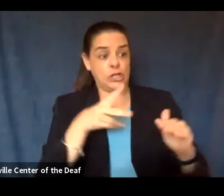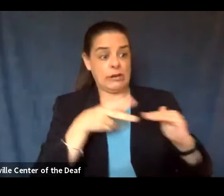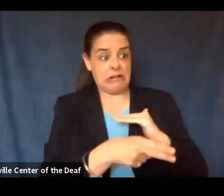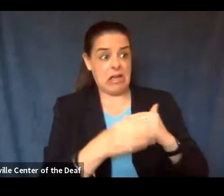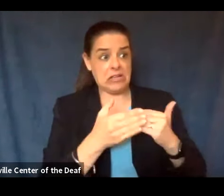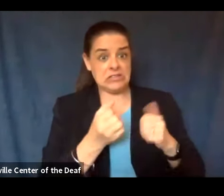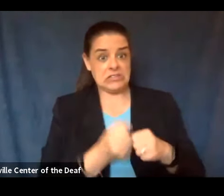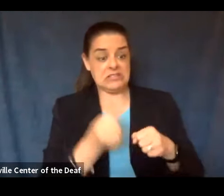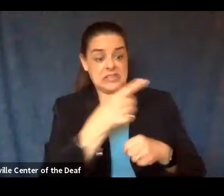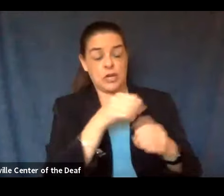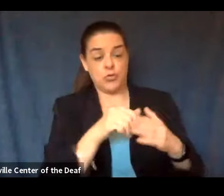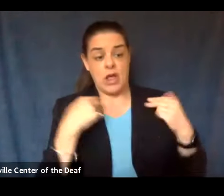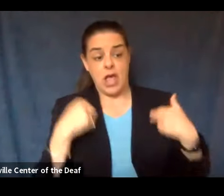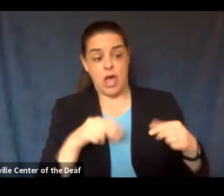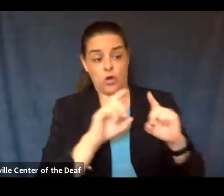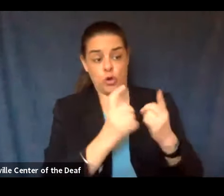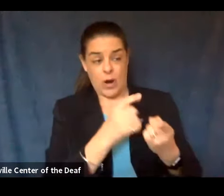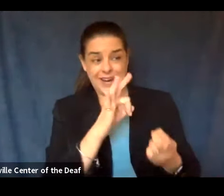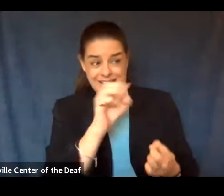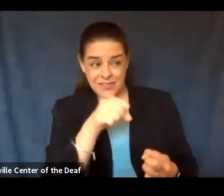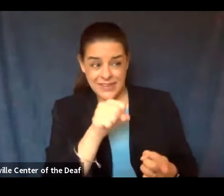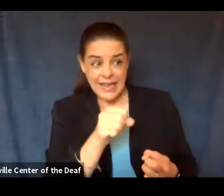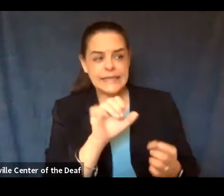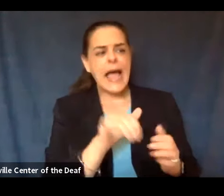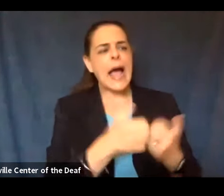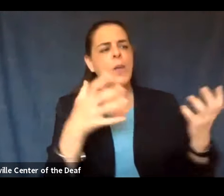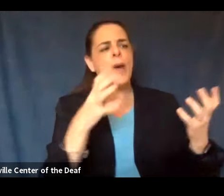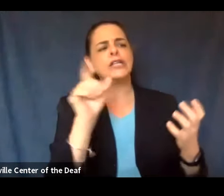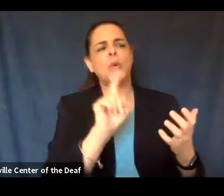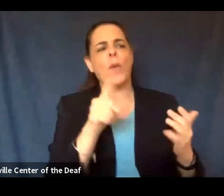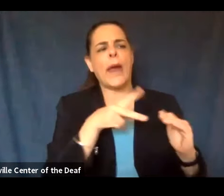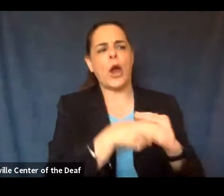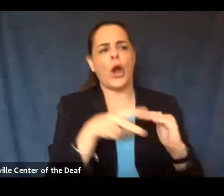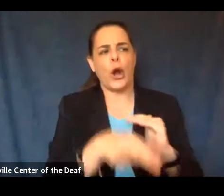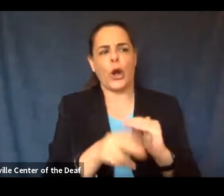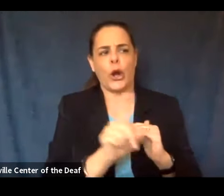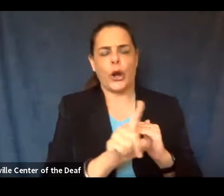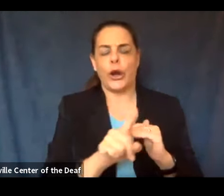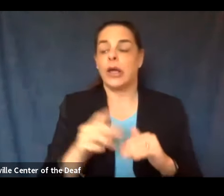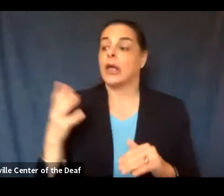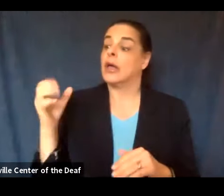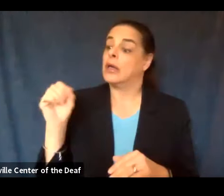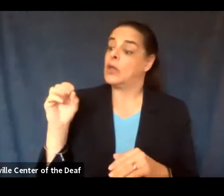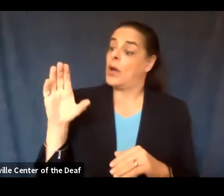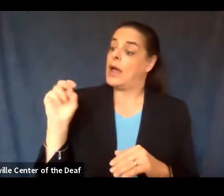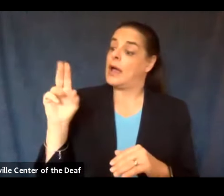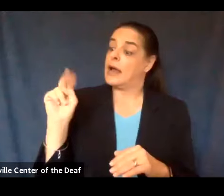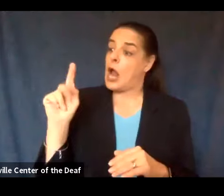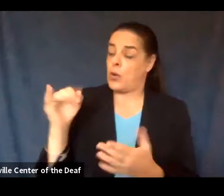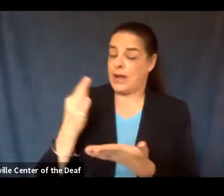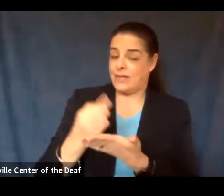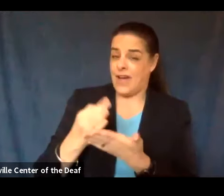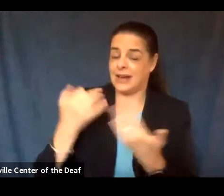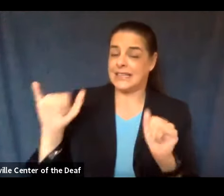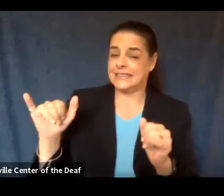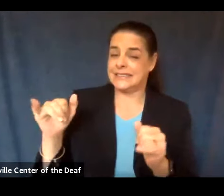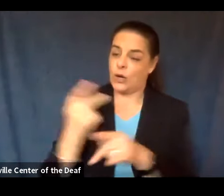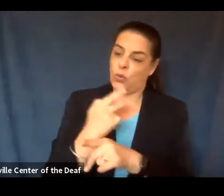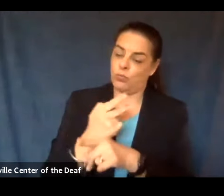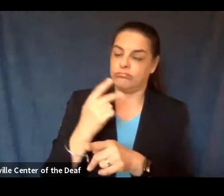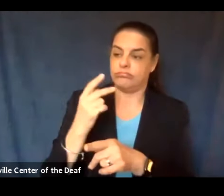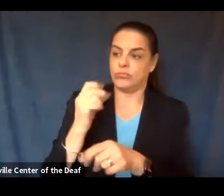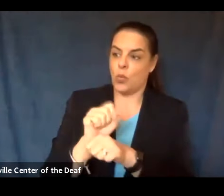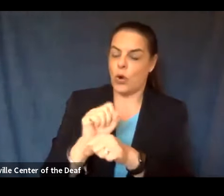in the health department? If so, how much and in what areas? So the county finance is still working on the budget. It's not